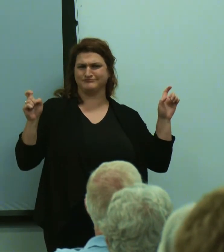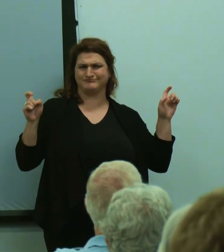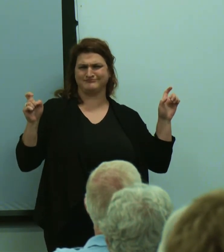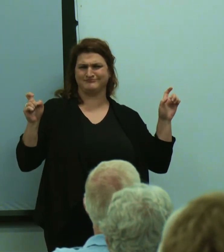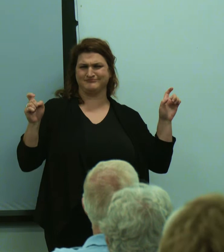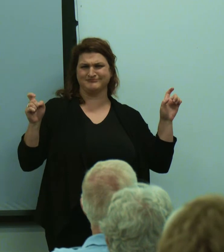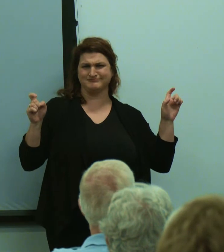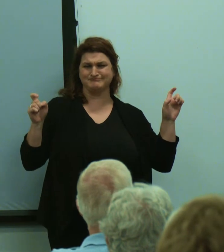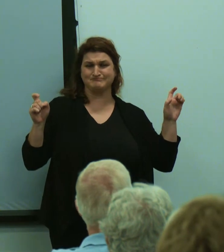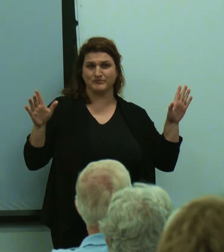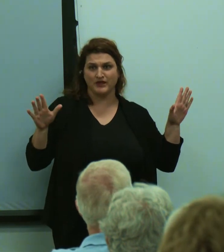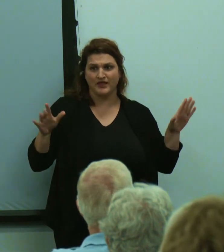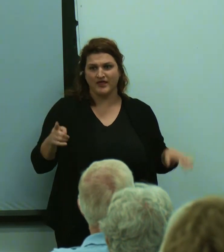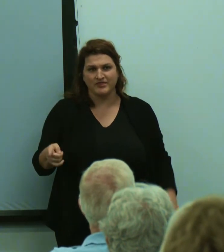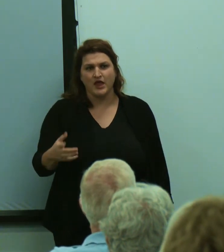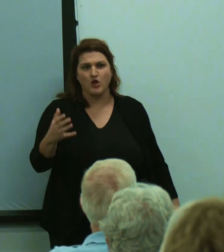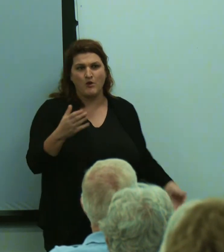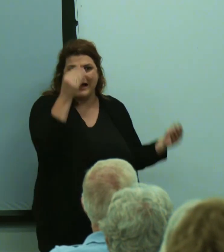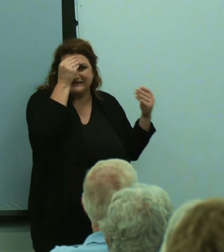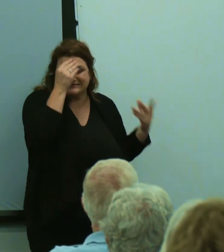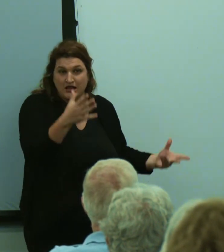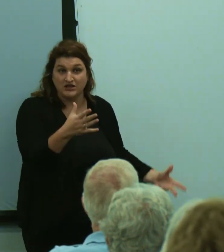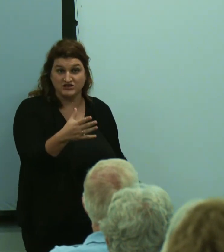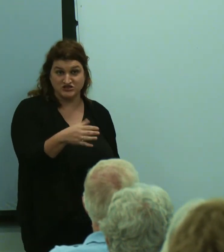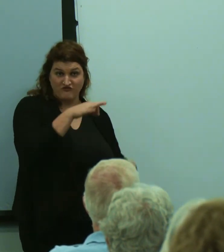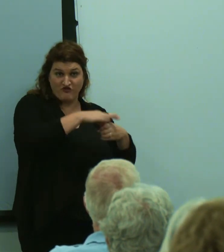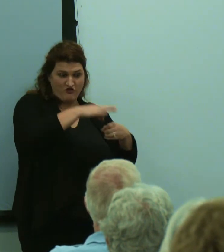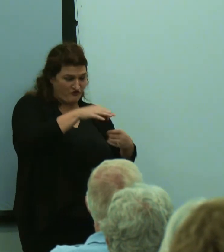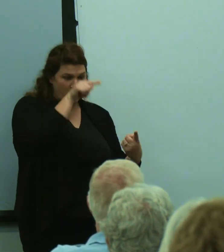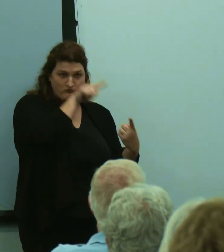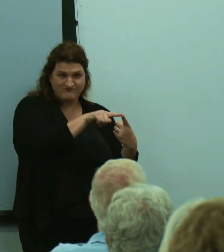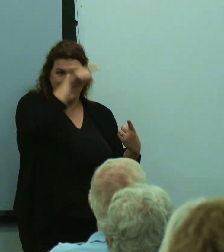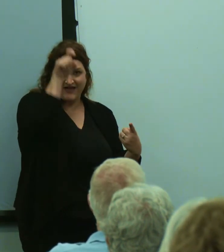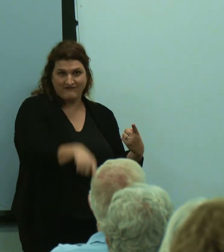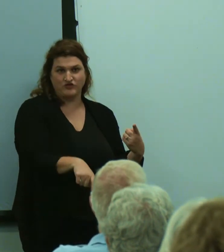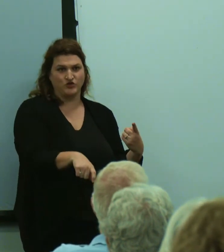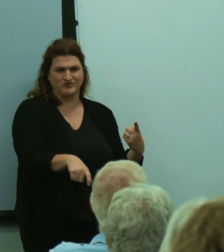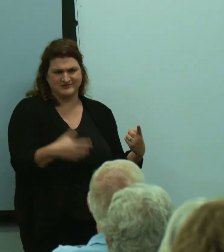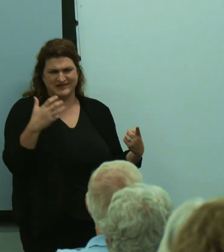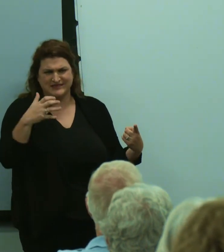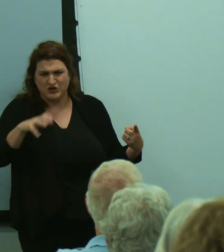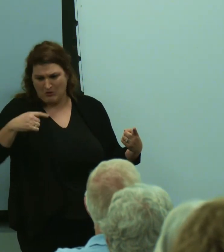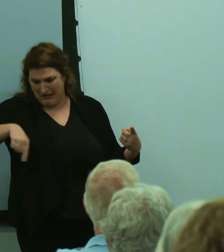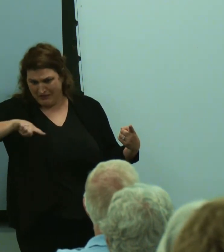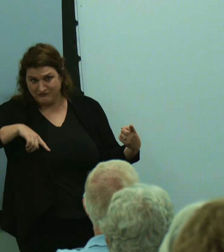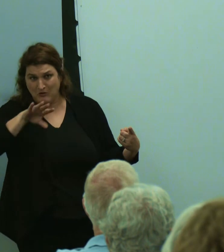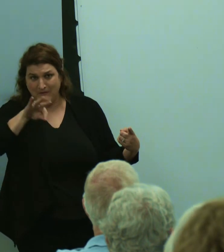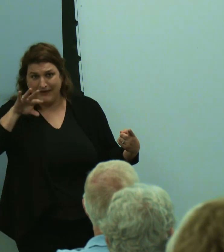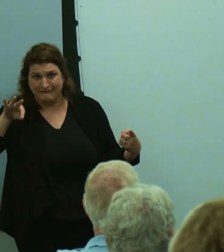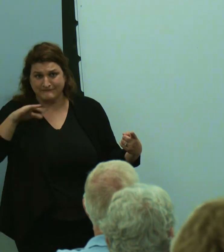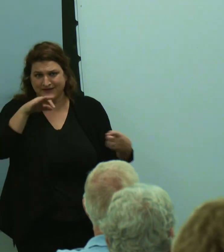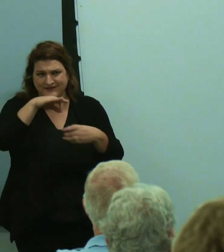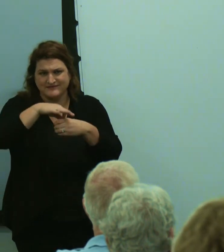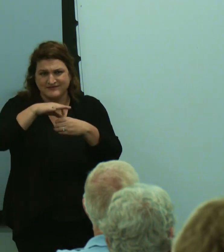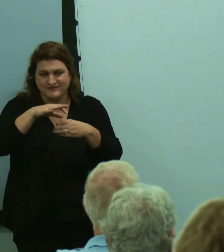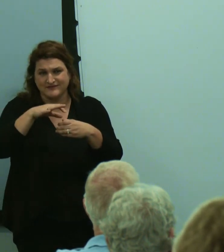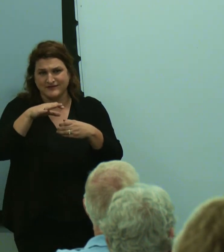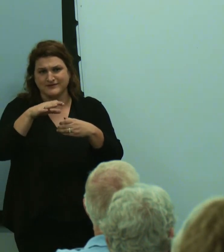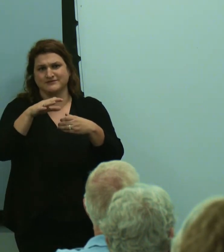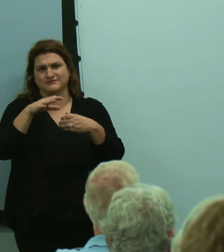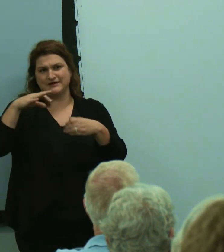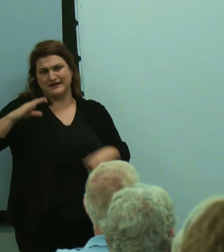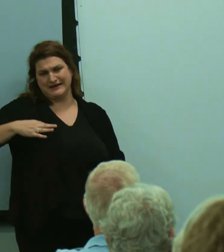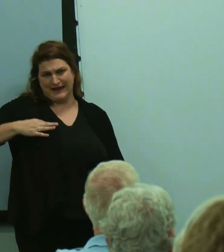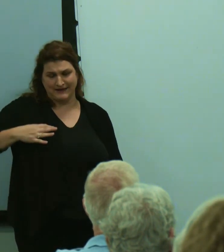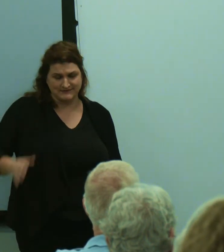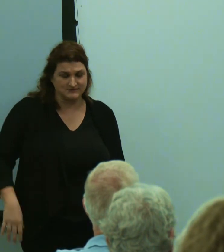us who we have to vote for rather than letting us select candidates. There's been efforts there was a more recent